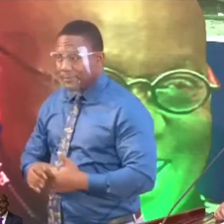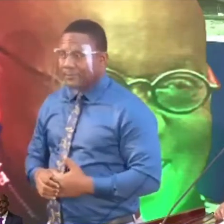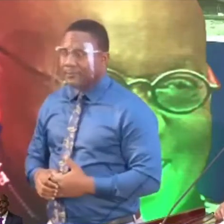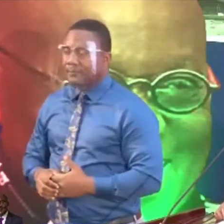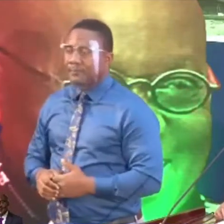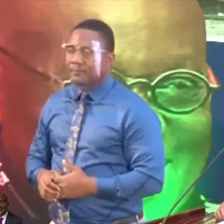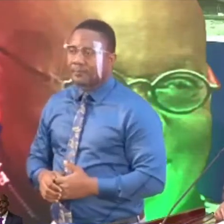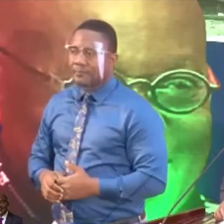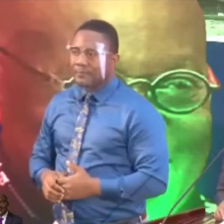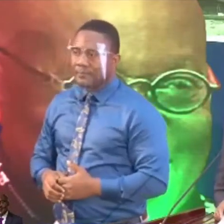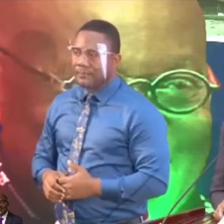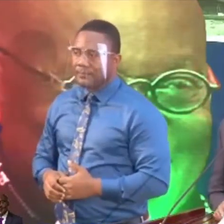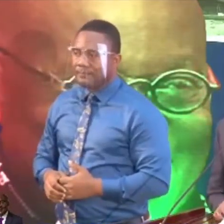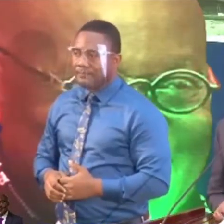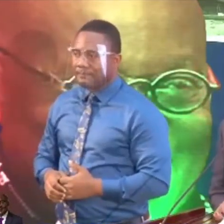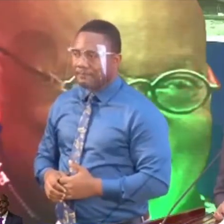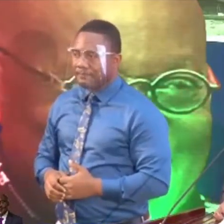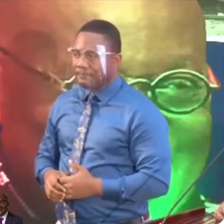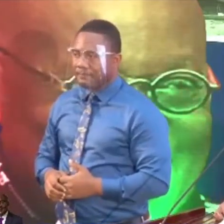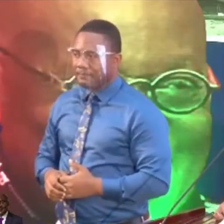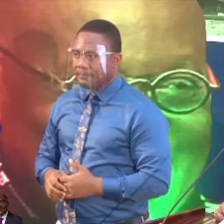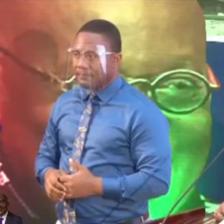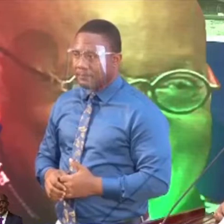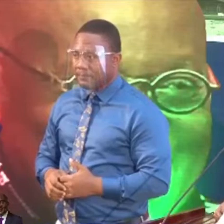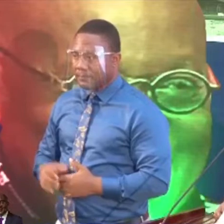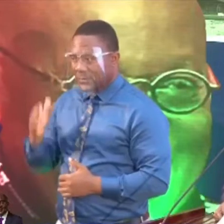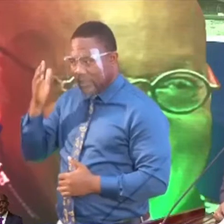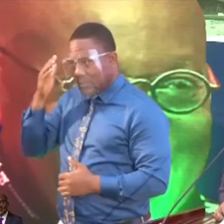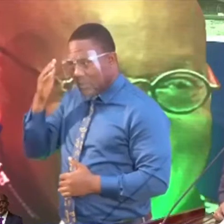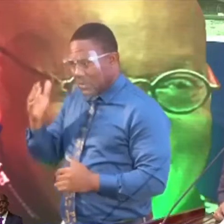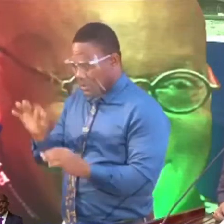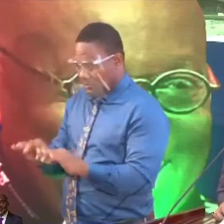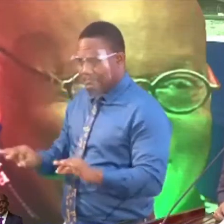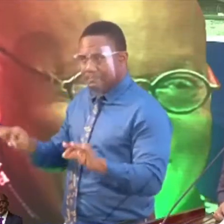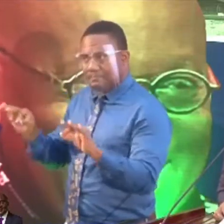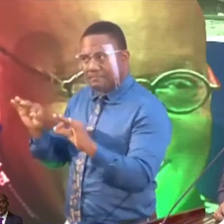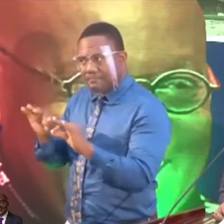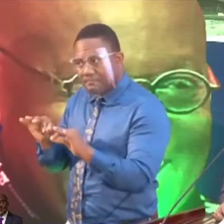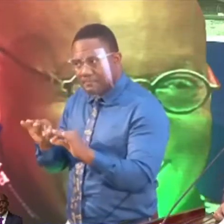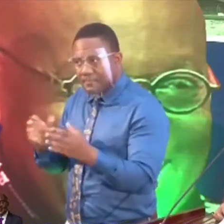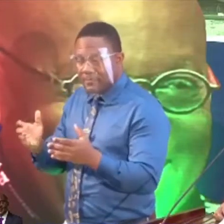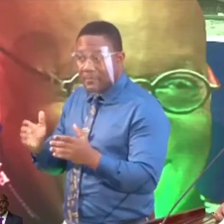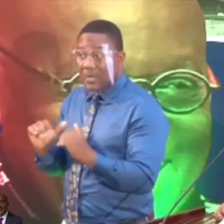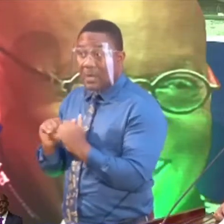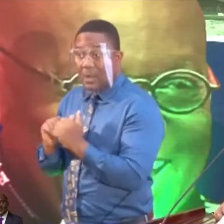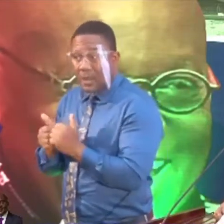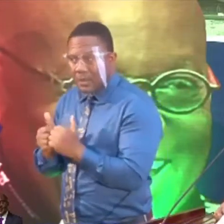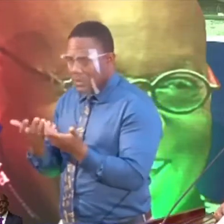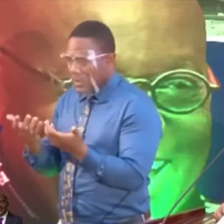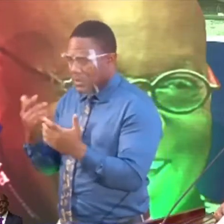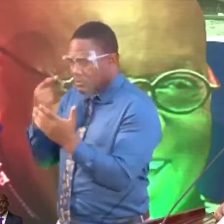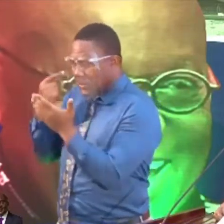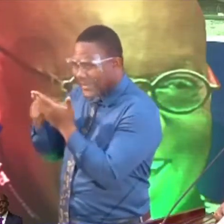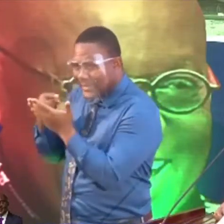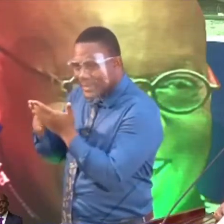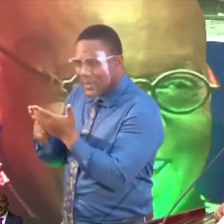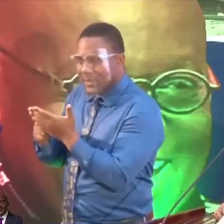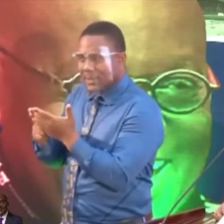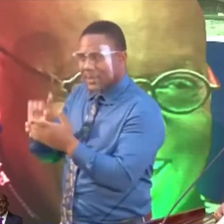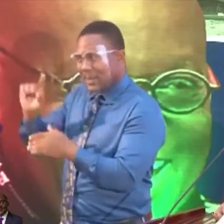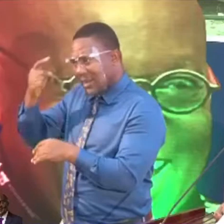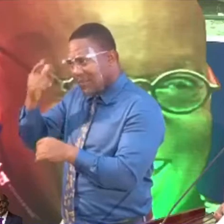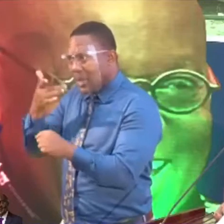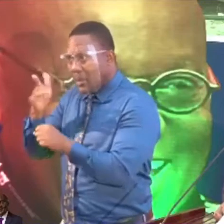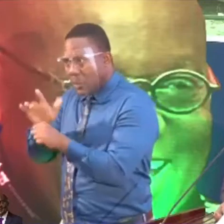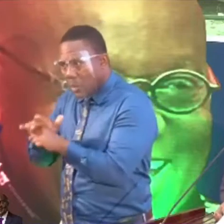As the name implies, Delivery Tracker is a portal where you can track the status of delivery of government promises